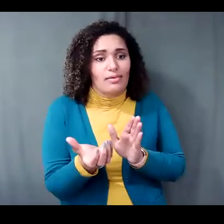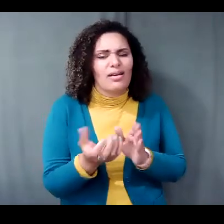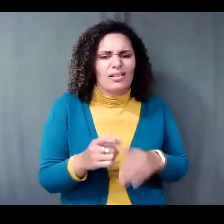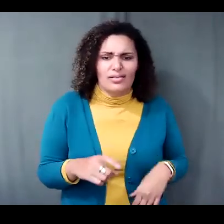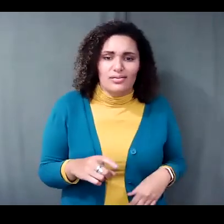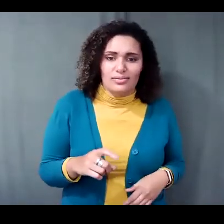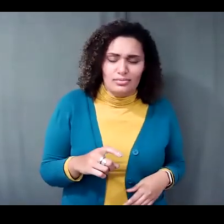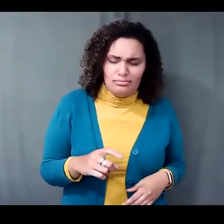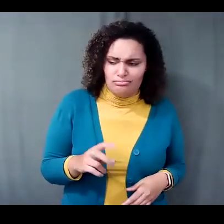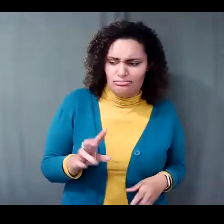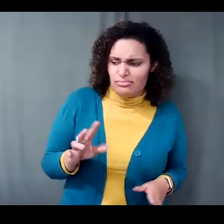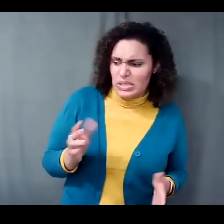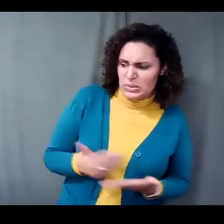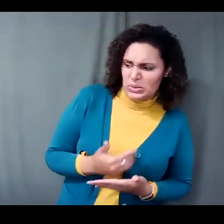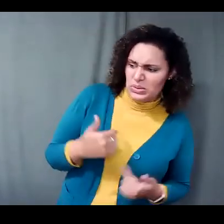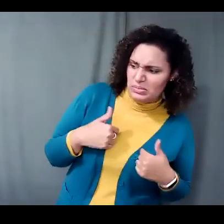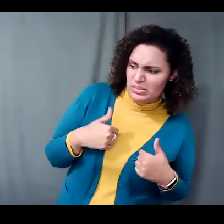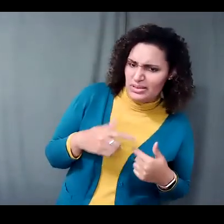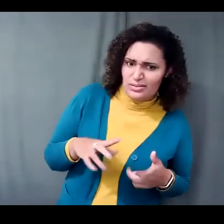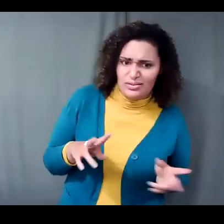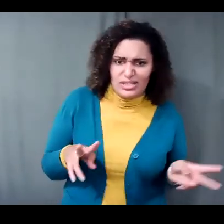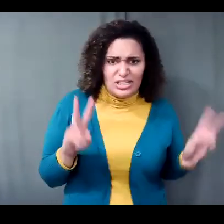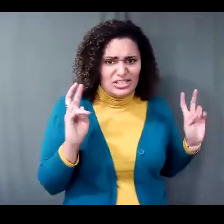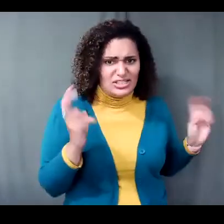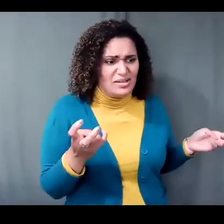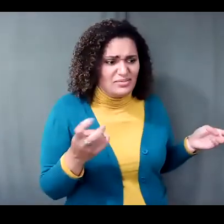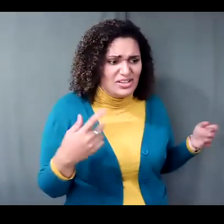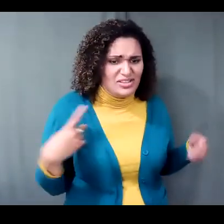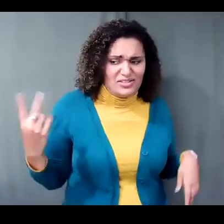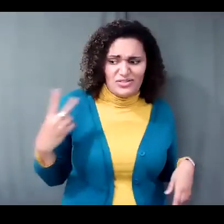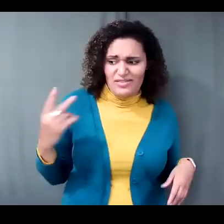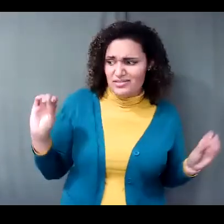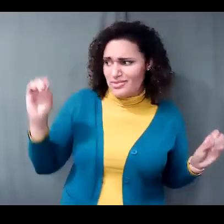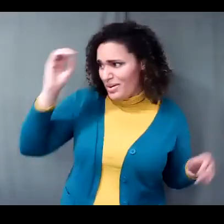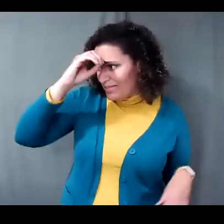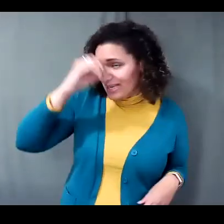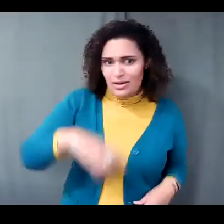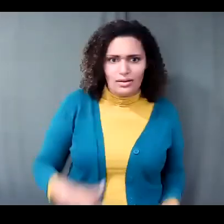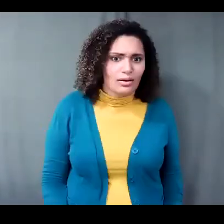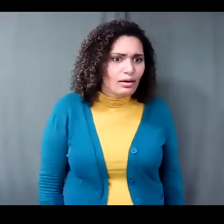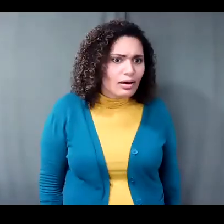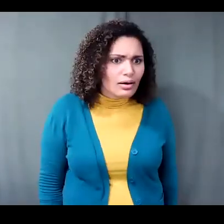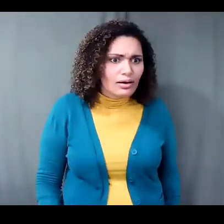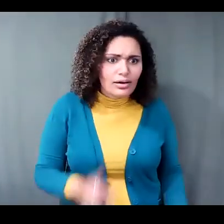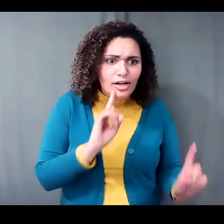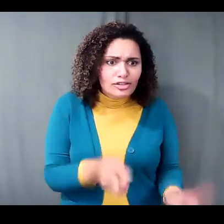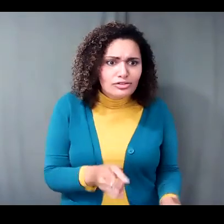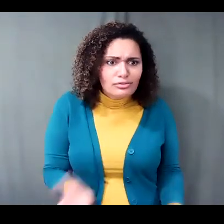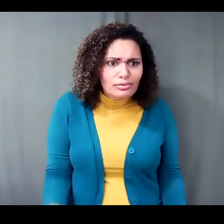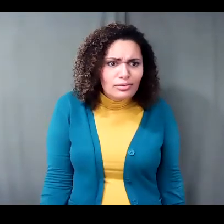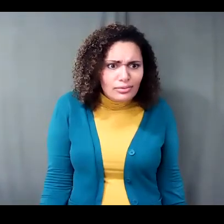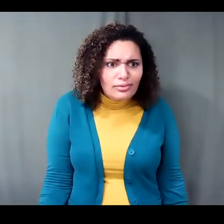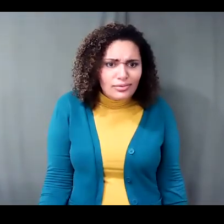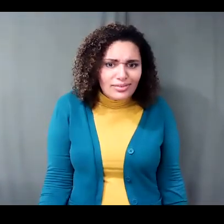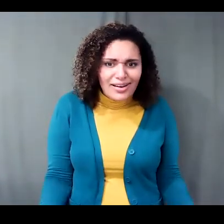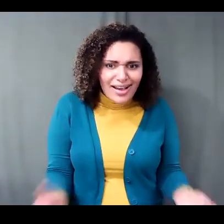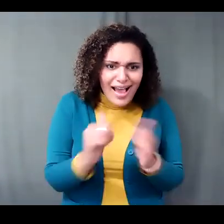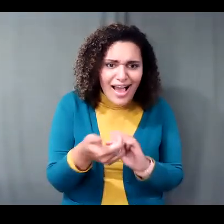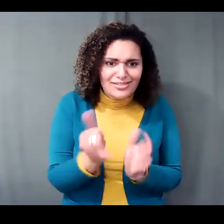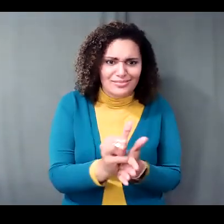with a port style wine. And then also traditionally desserts. So I feel like we think of port as